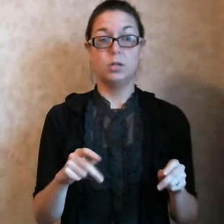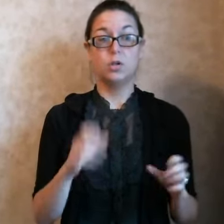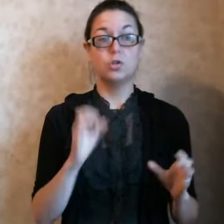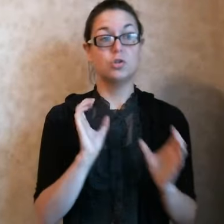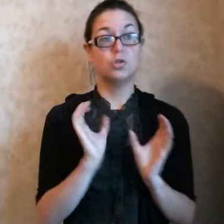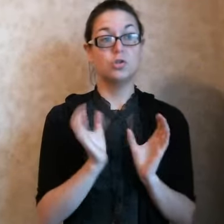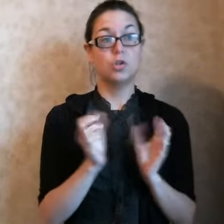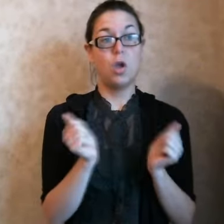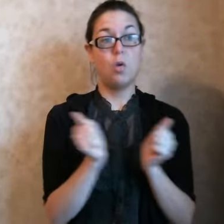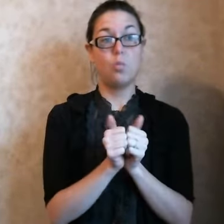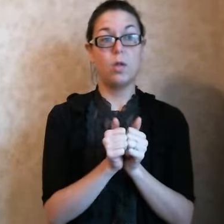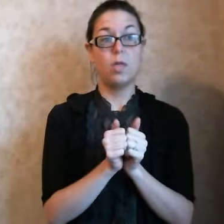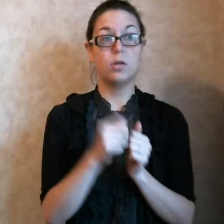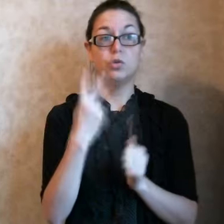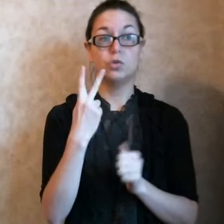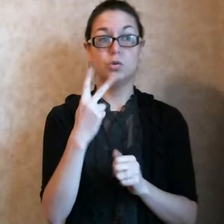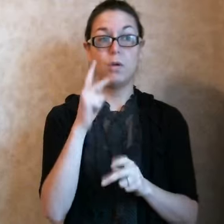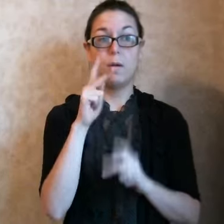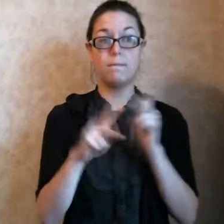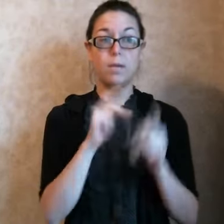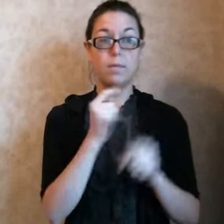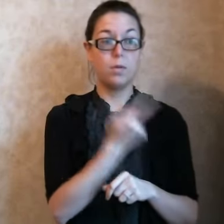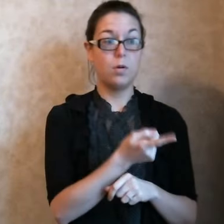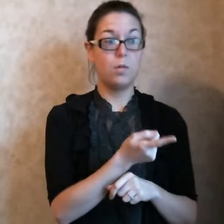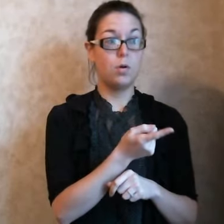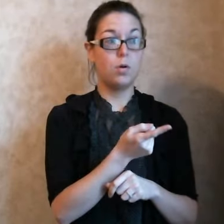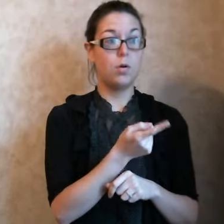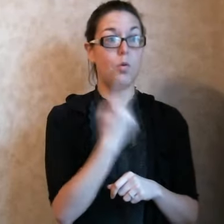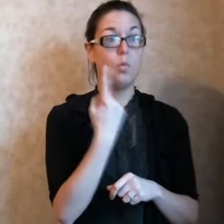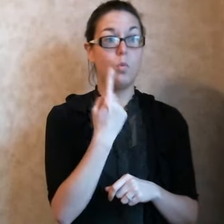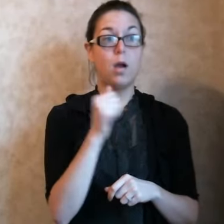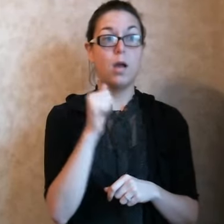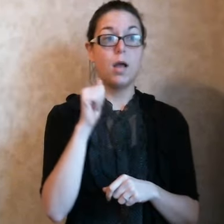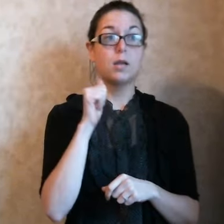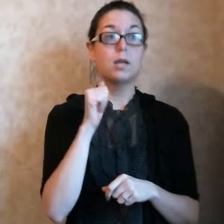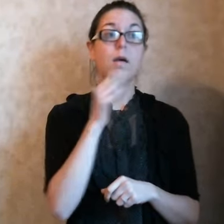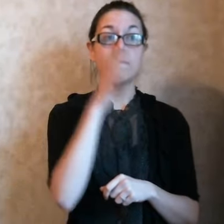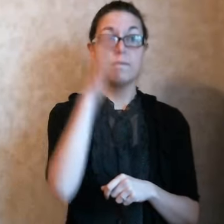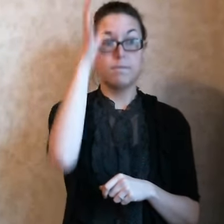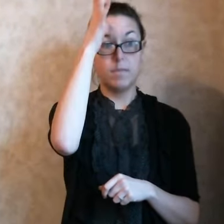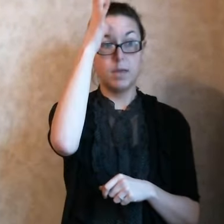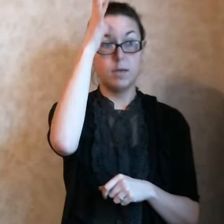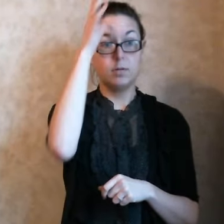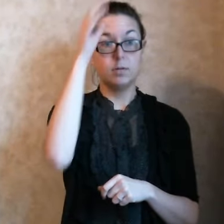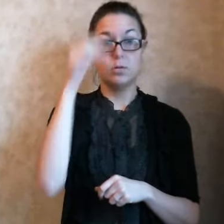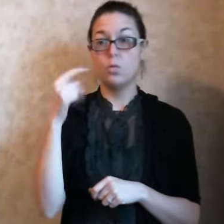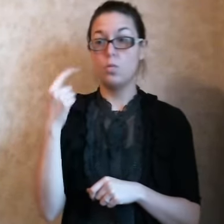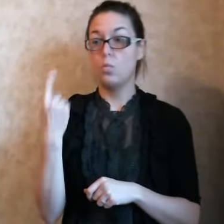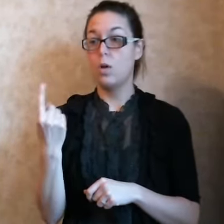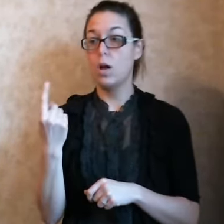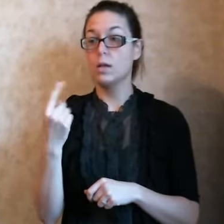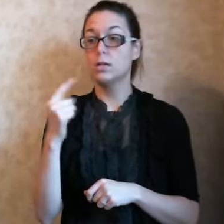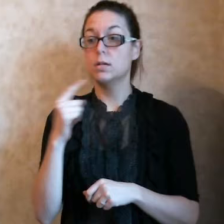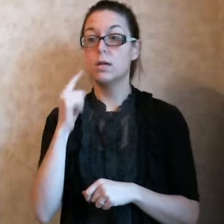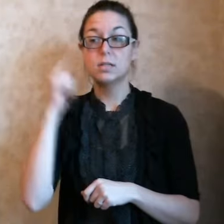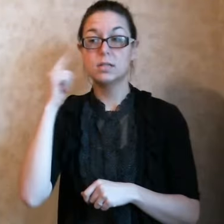2 cuers, deaf cuers. The first was a college-age student.